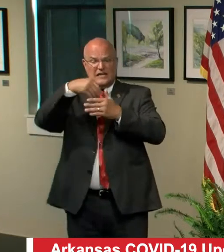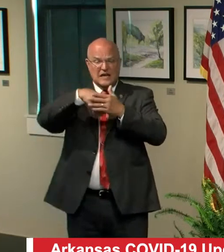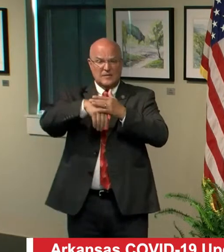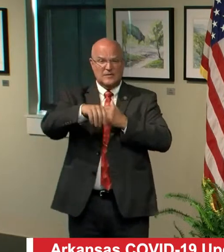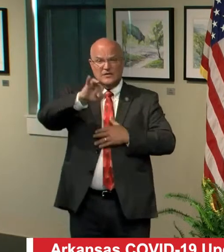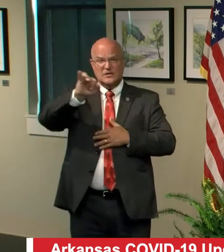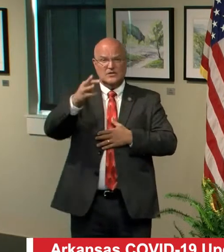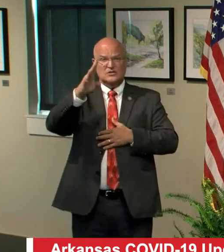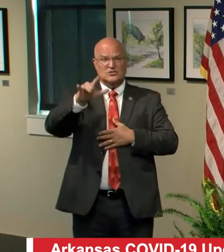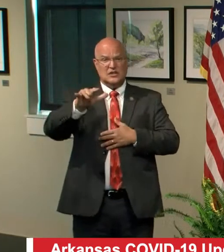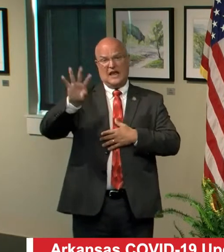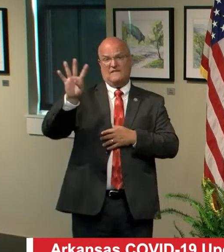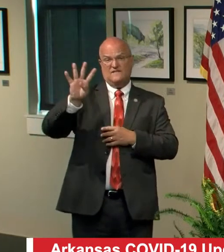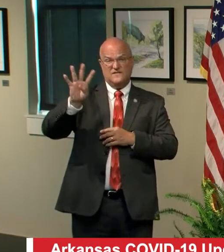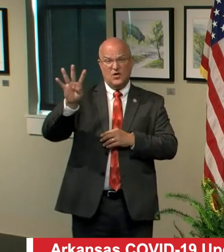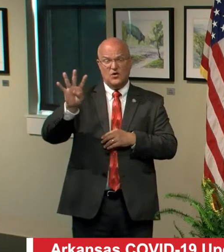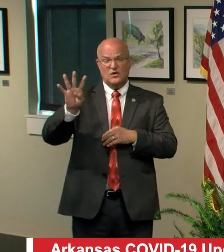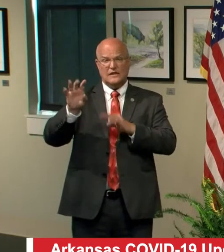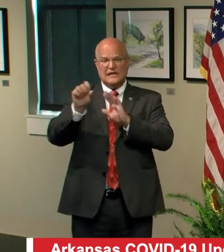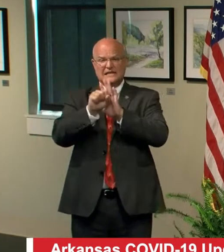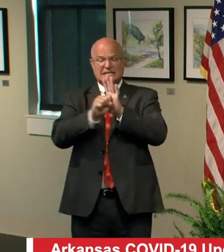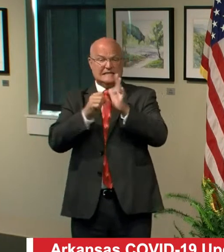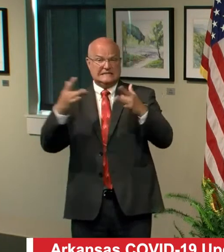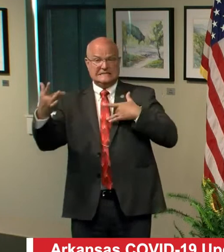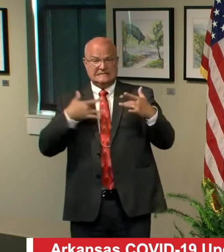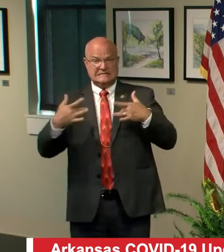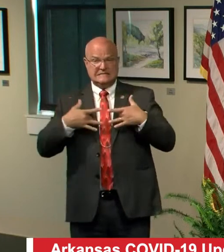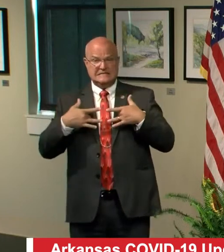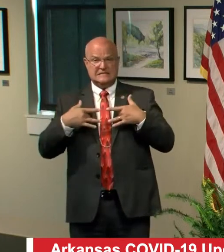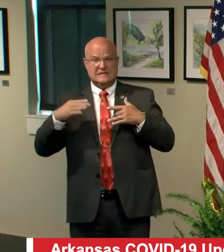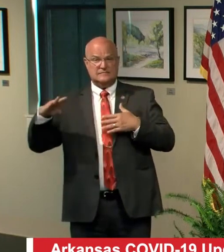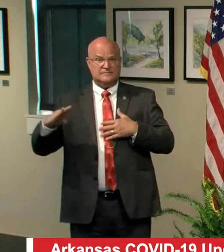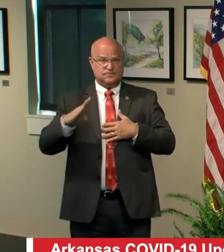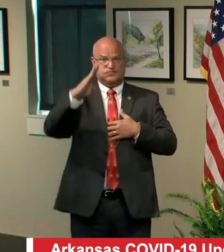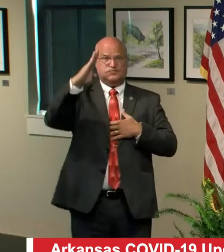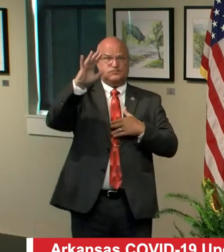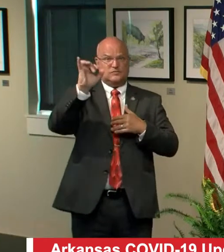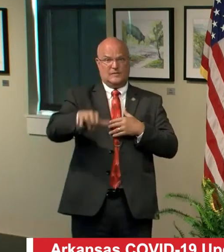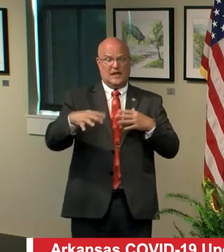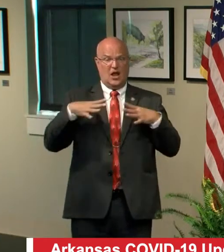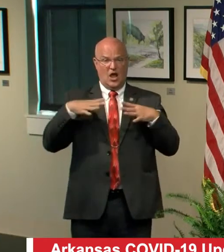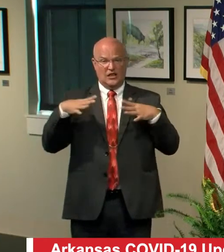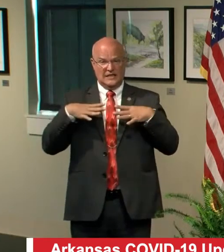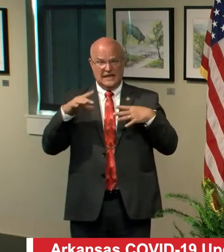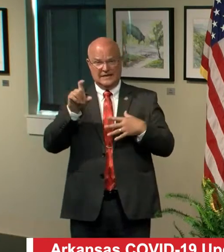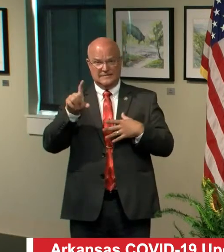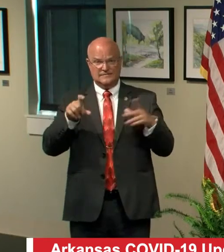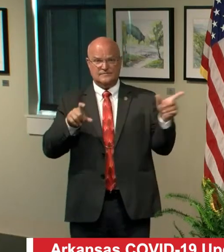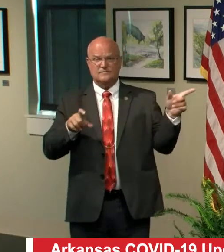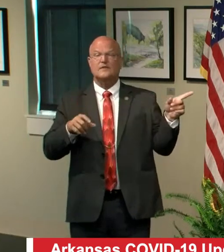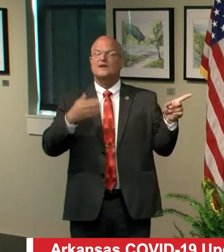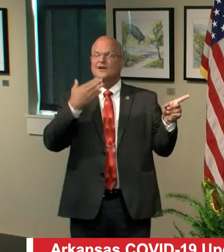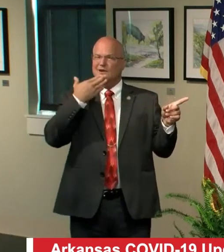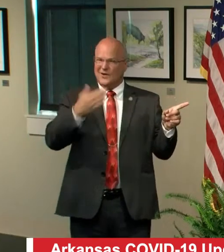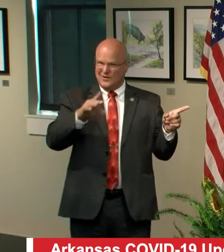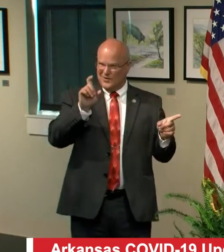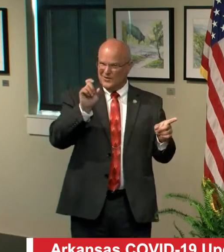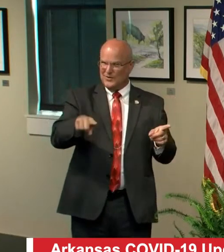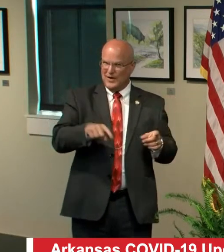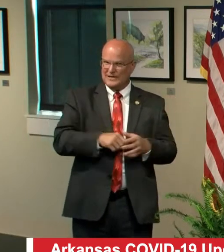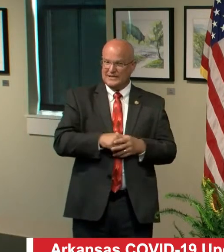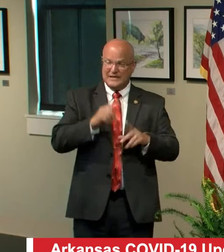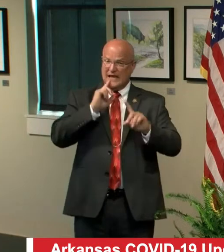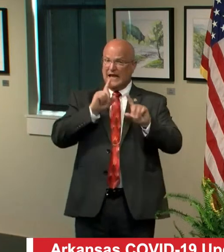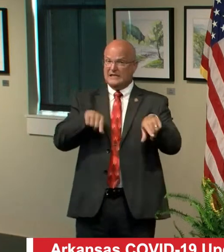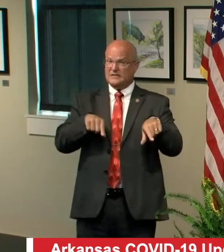July holiday, is the state worried about seeing a sharp increase coming out of that holiday? Great question, and